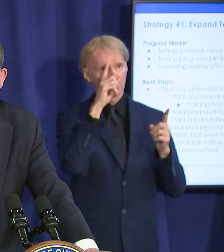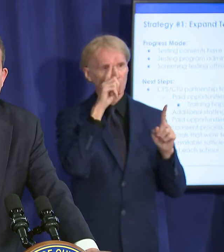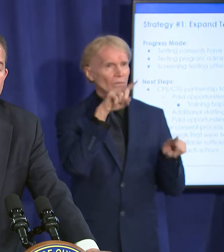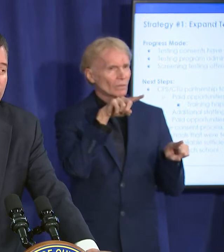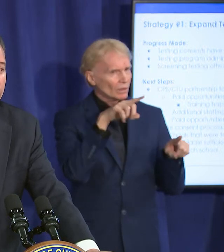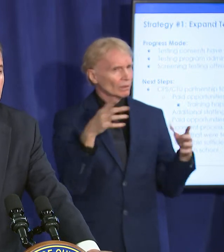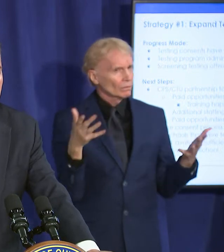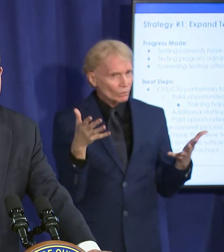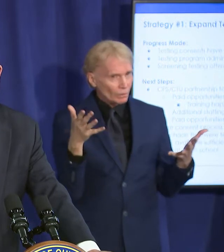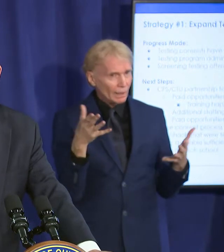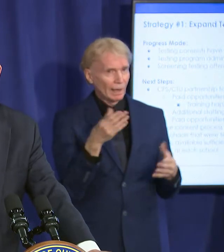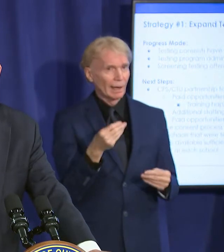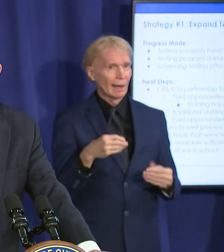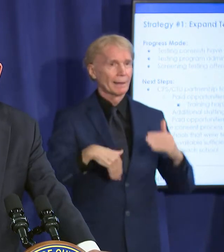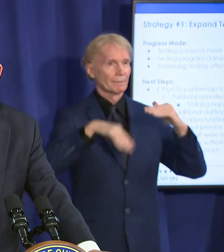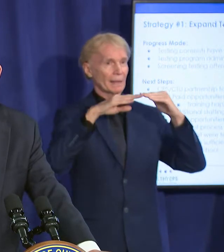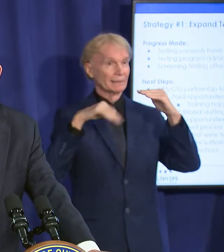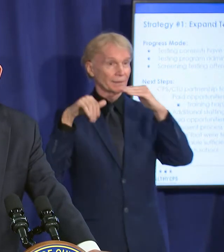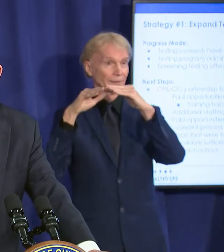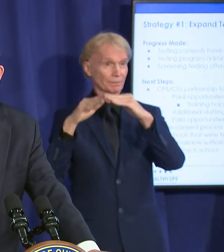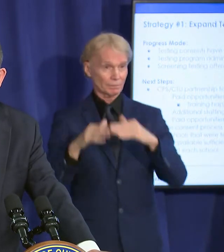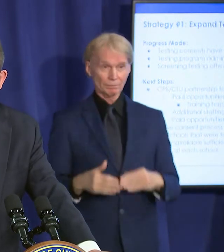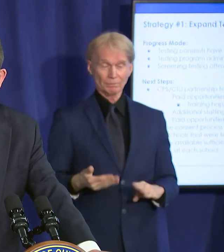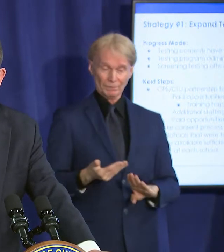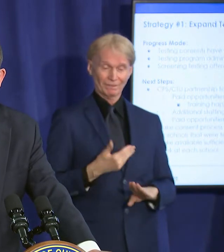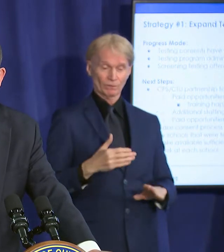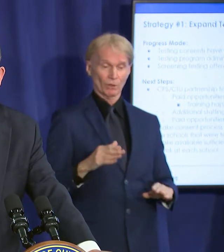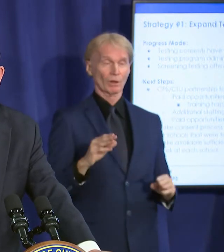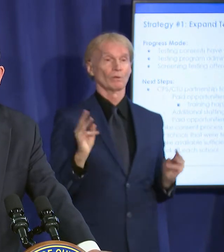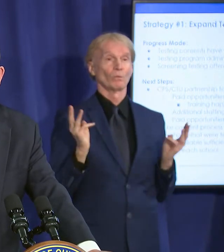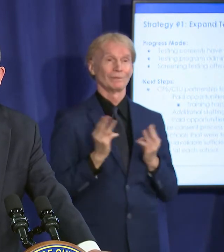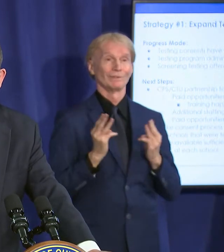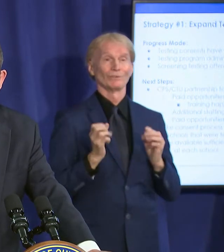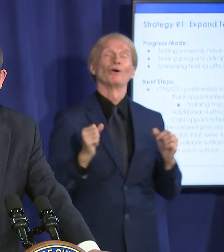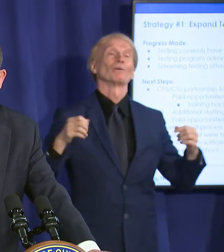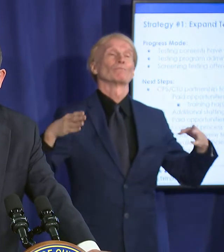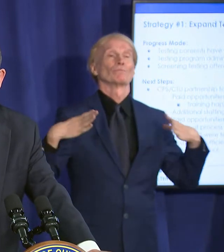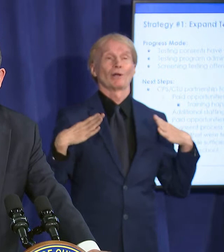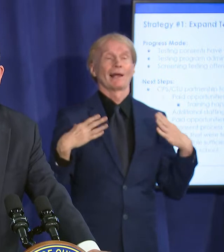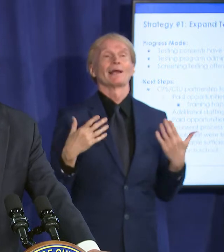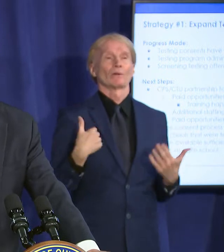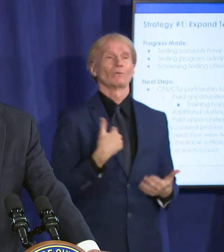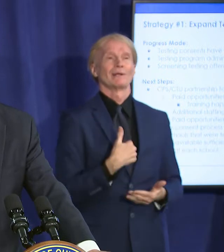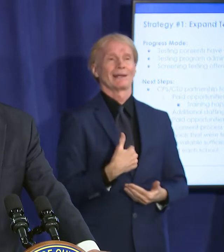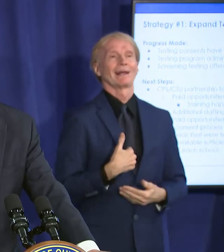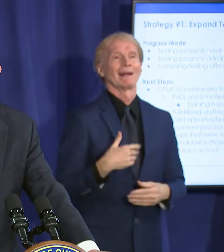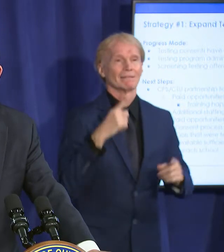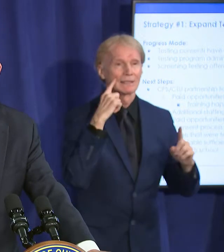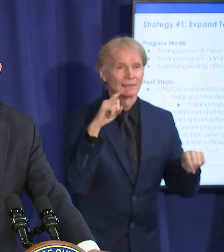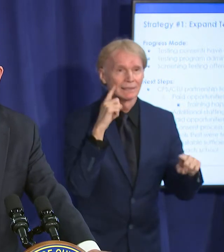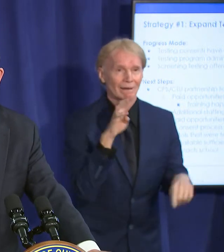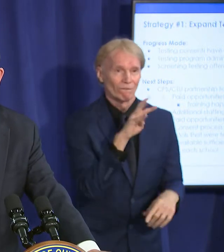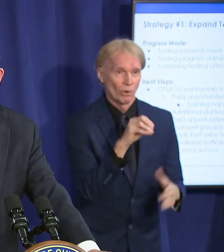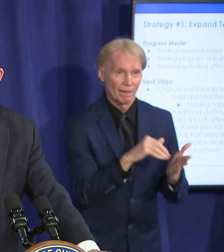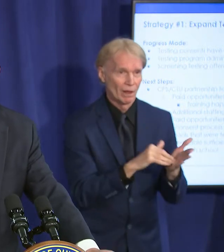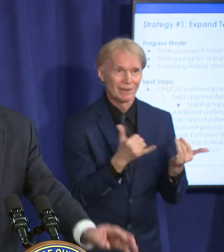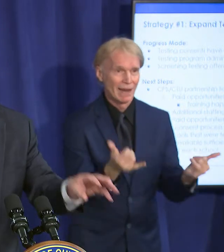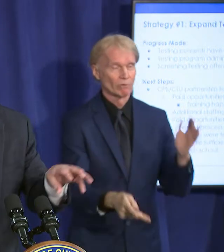capacity. So prior to the break, we had reached 40,000 consents with students. We have now doubled that number to